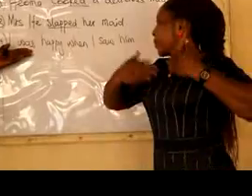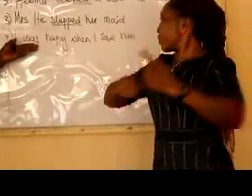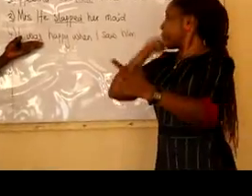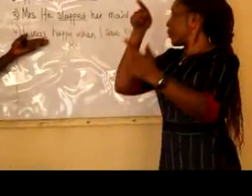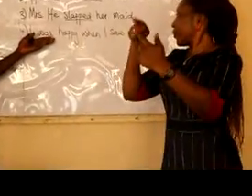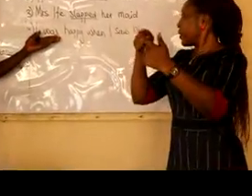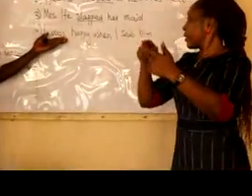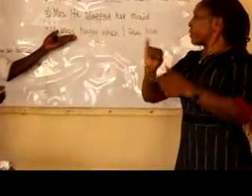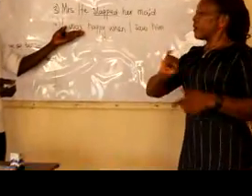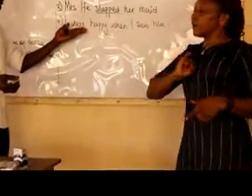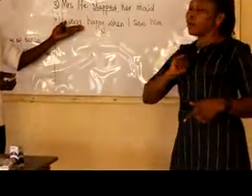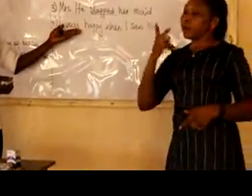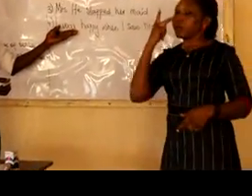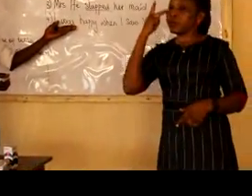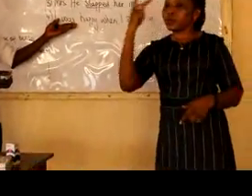I was happy.